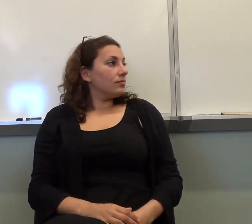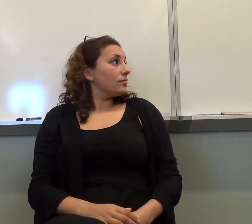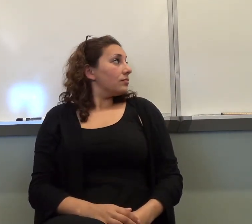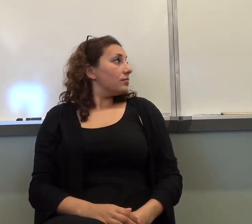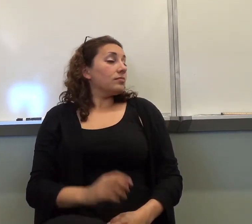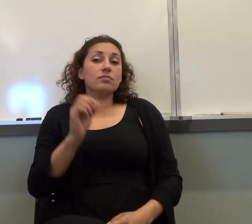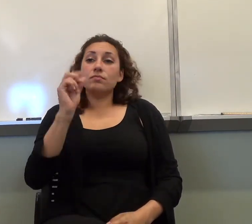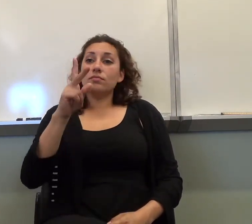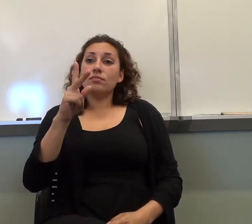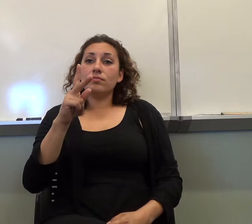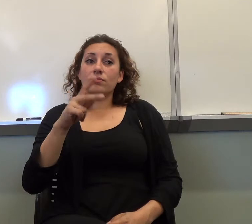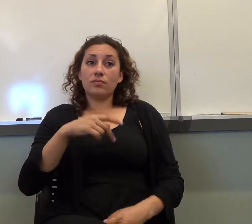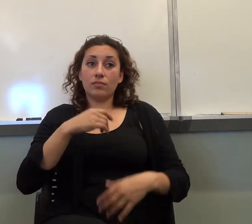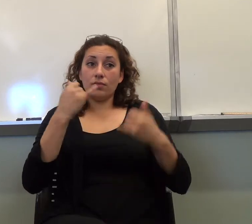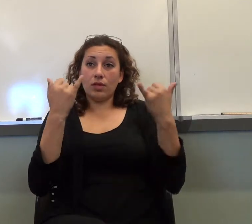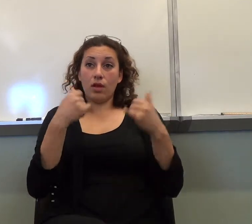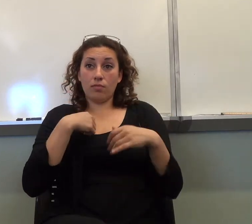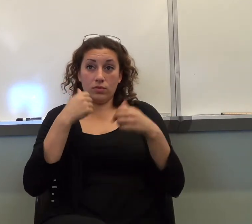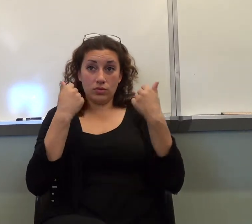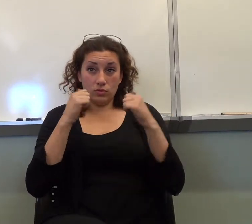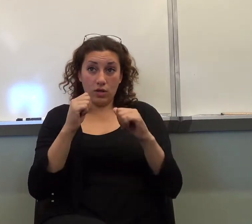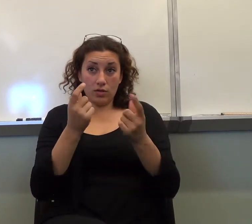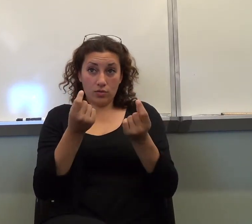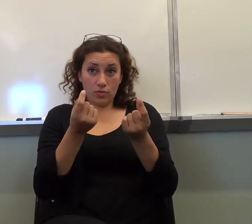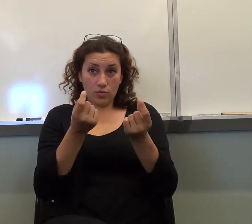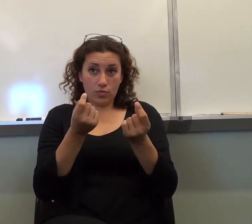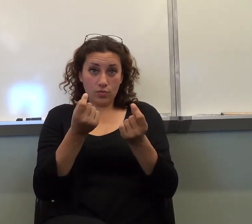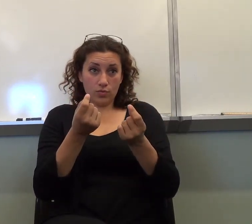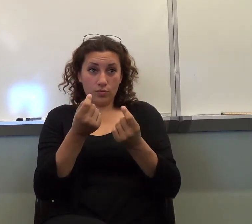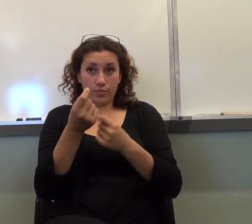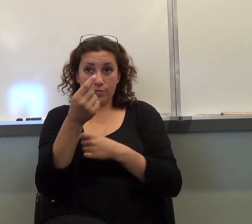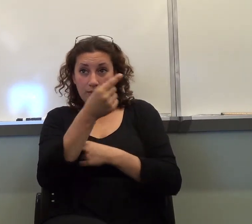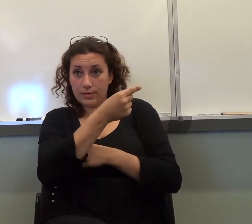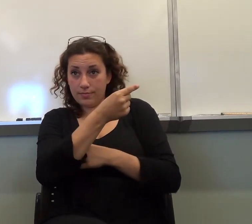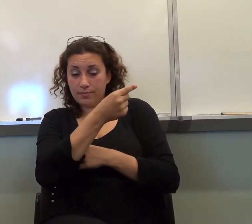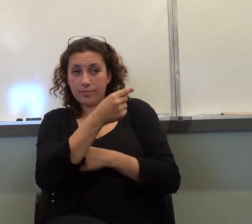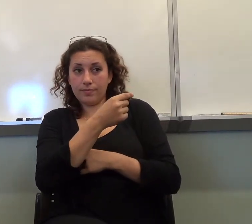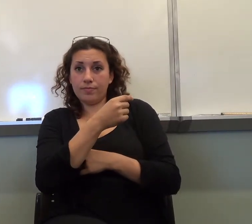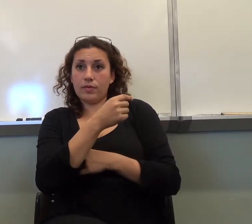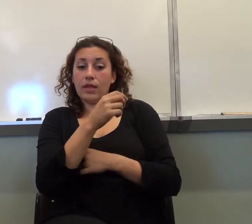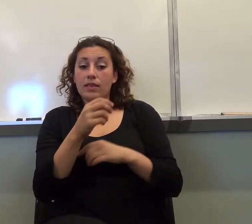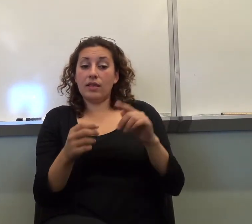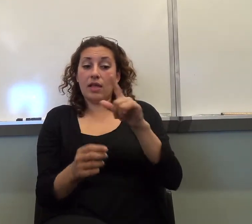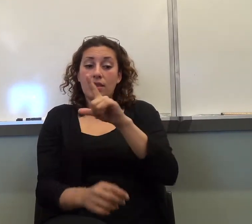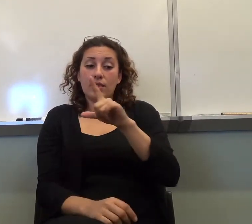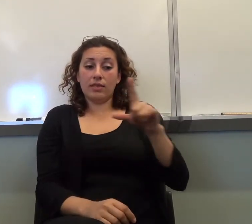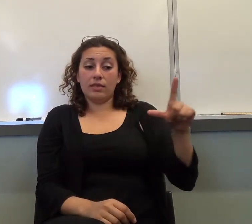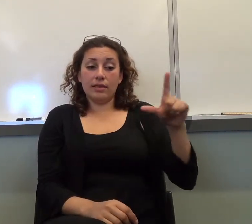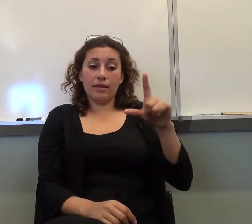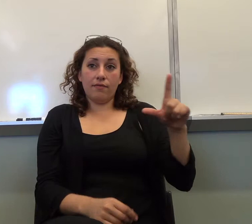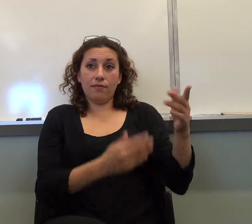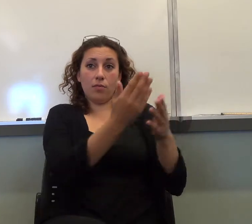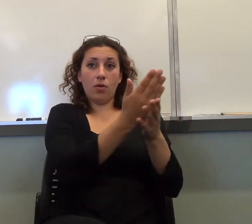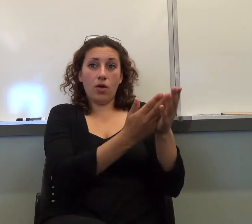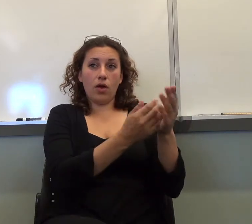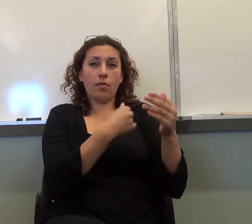Okay, now what I'm going to do with this one is lower that left-hand factor by 1 and see what happens to the product over